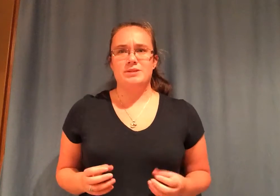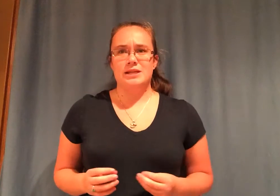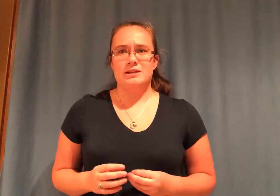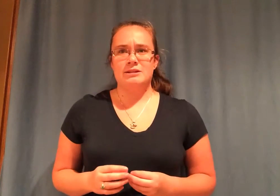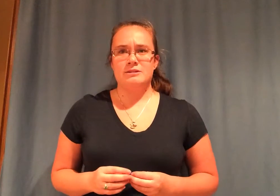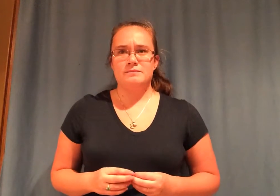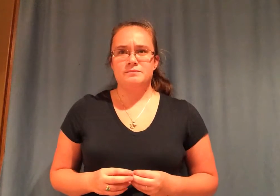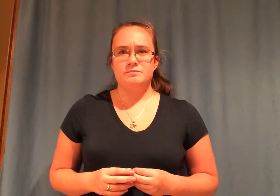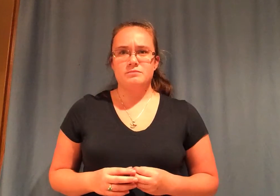discrepancy.